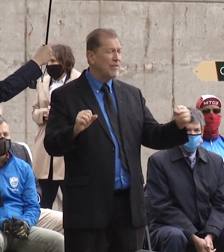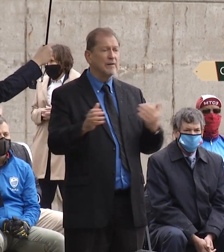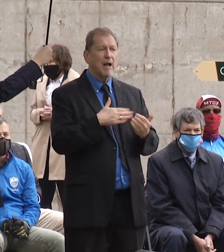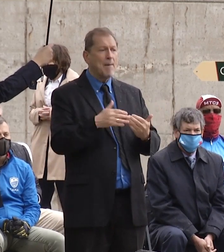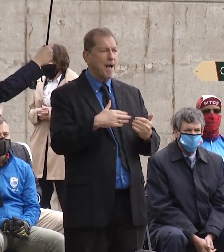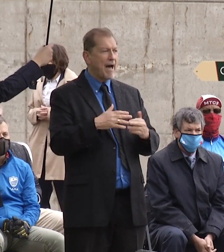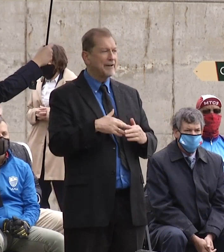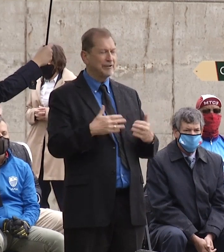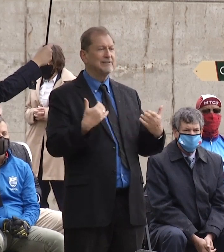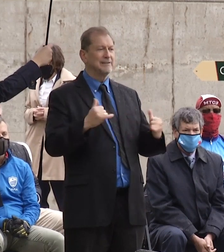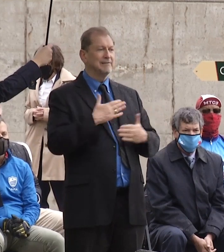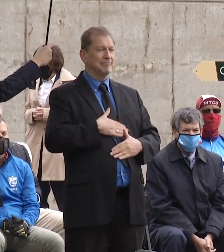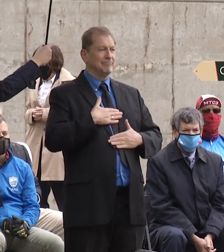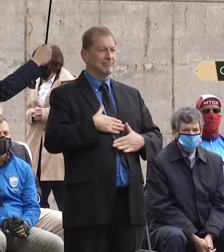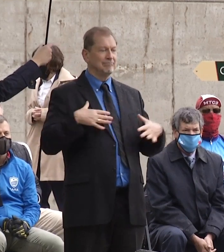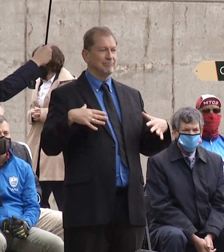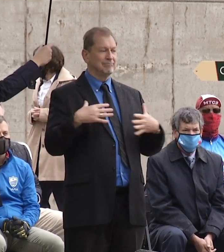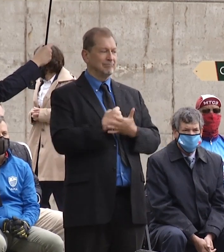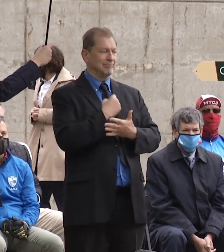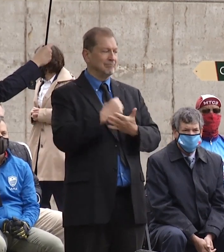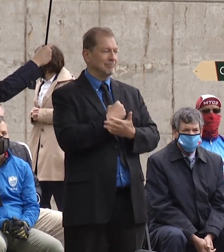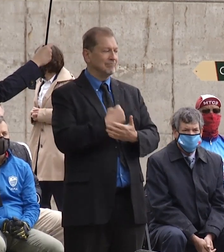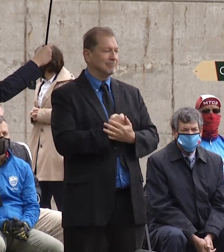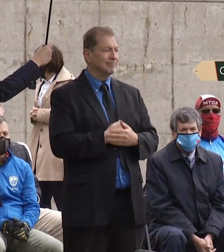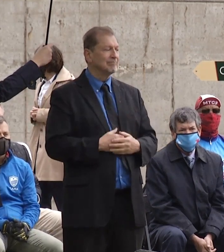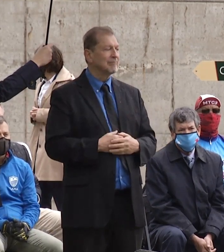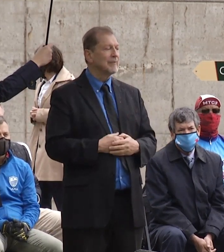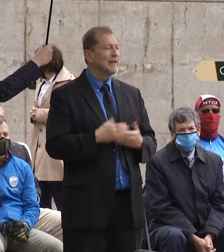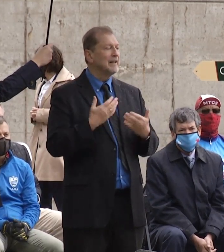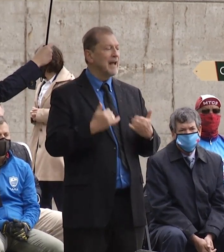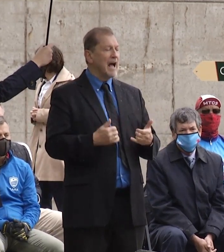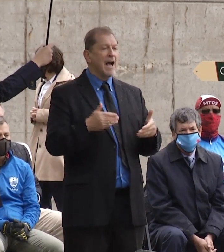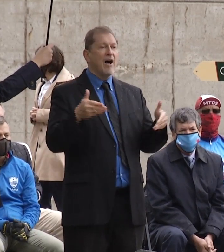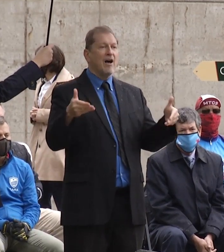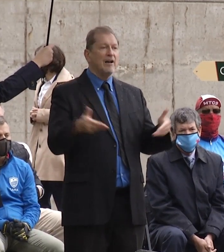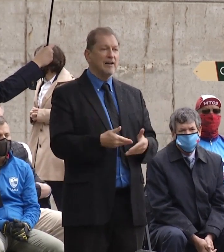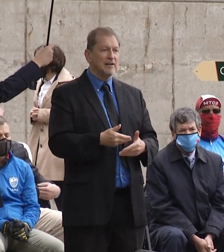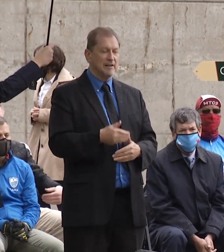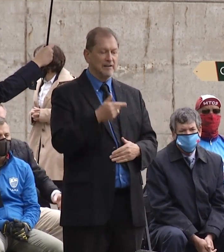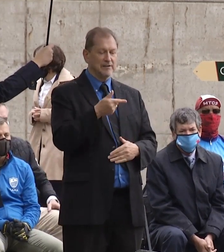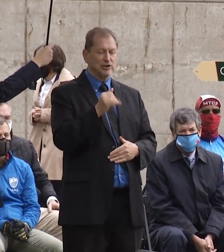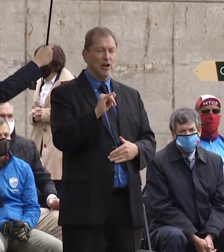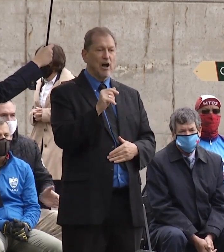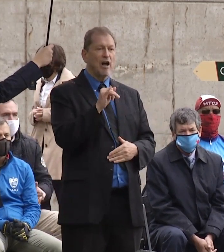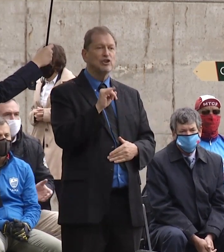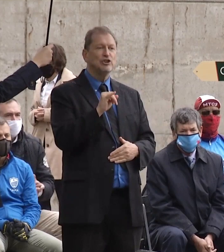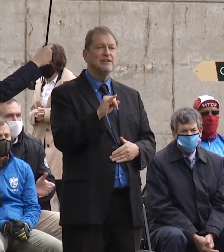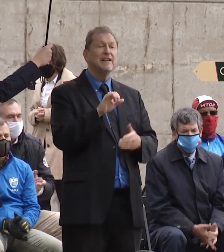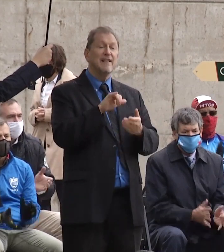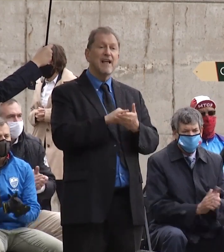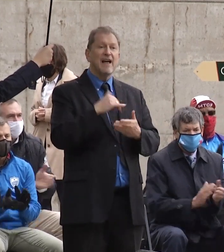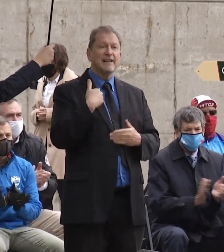critically important. And with that, I introduce CDOT Commissioner Biagi.